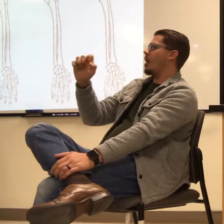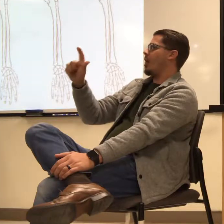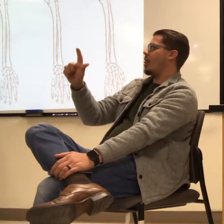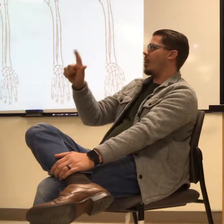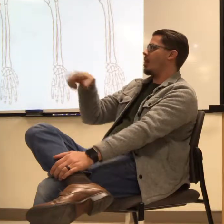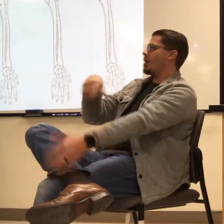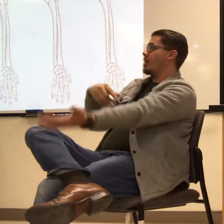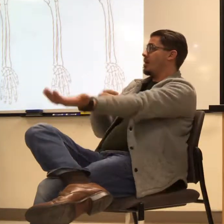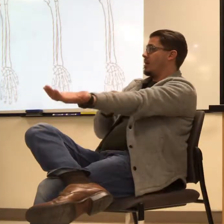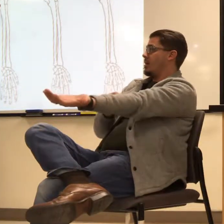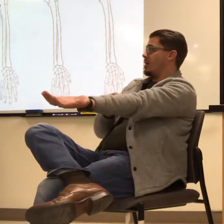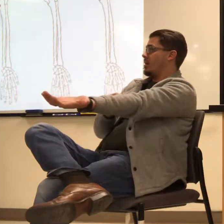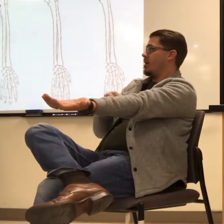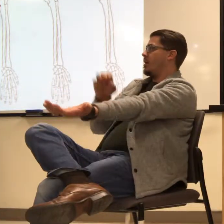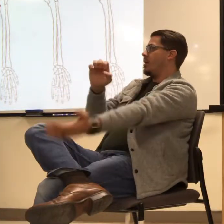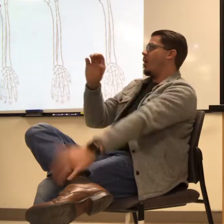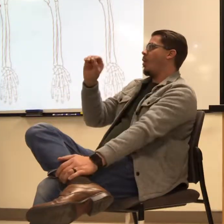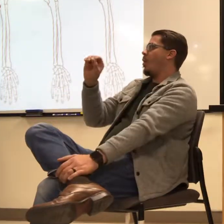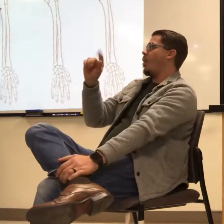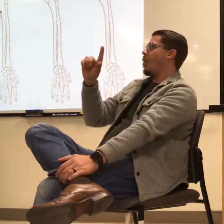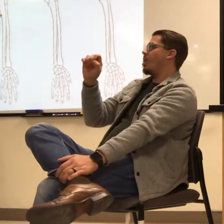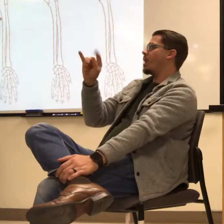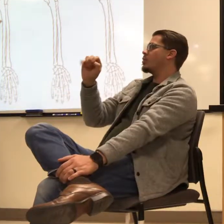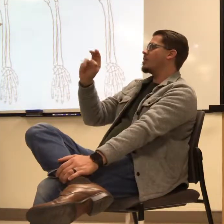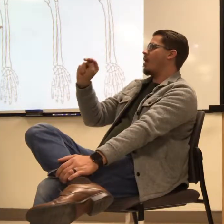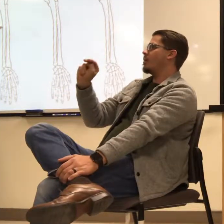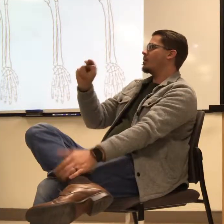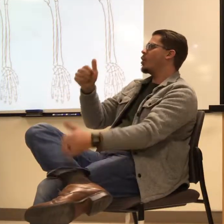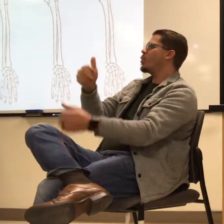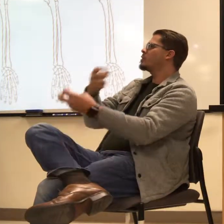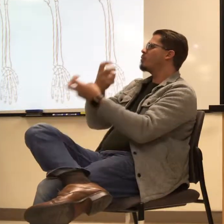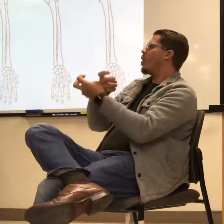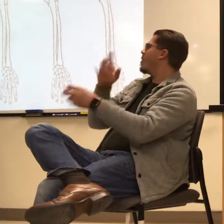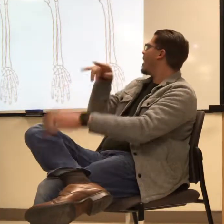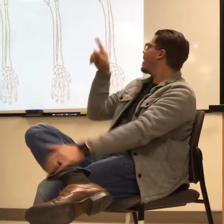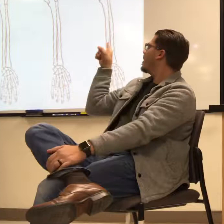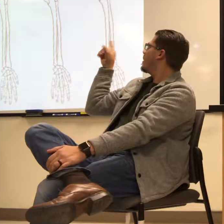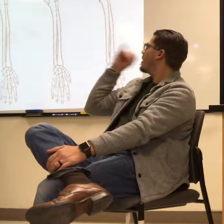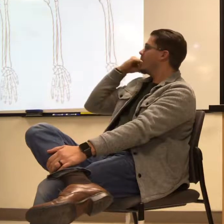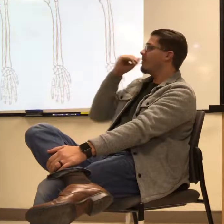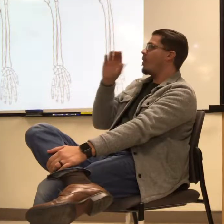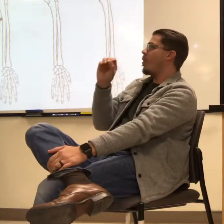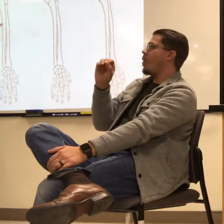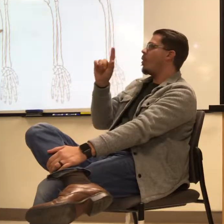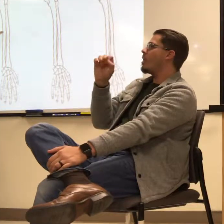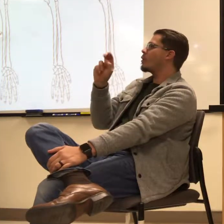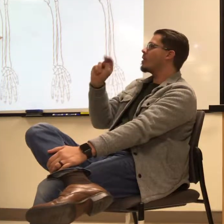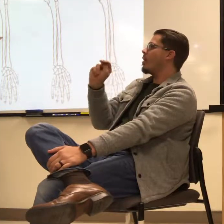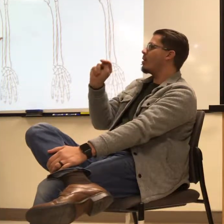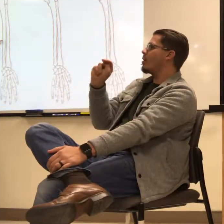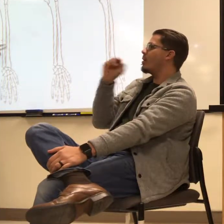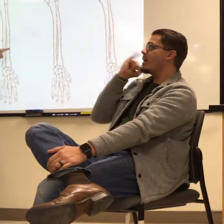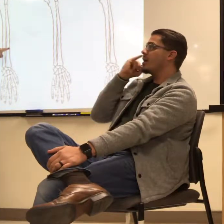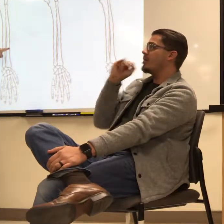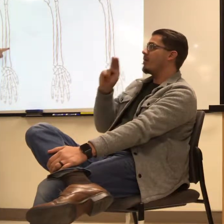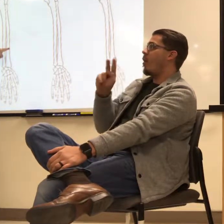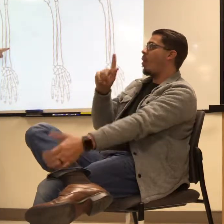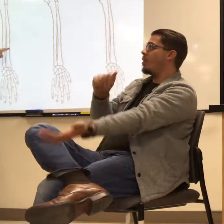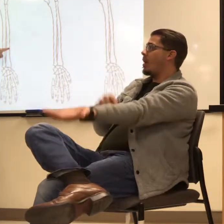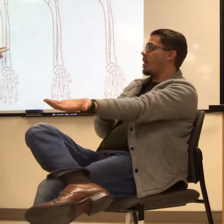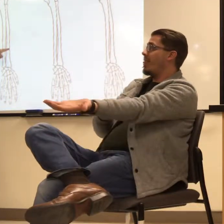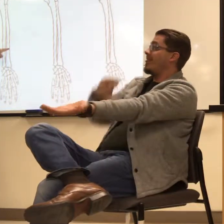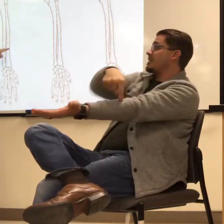is which, this is the olecranon. So which bone is this? If it's the olecranon up here. If this is the ulna, then what this